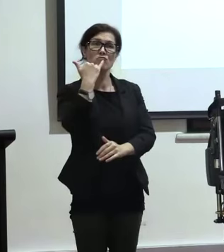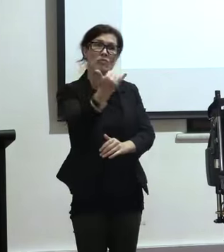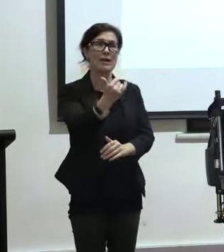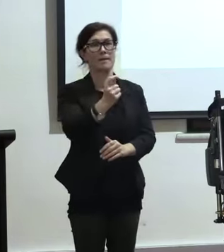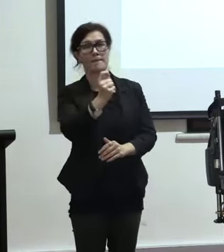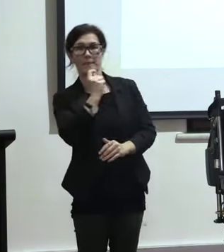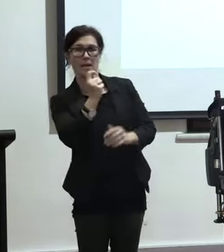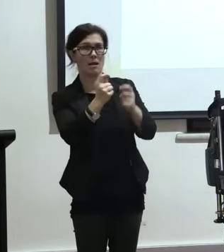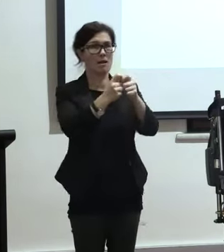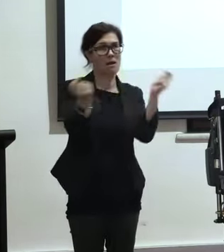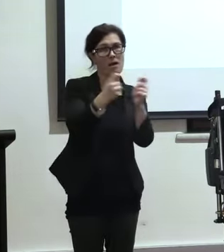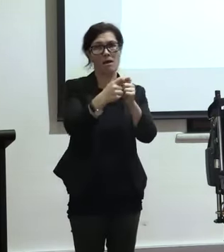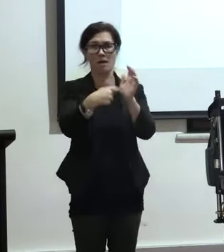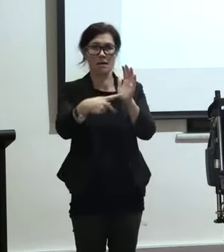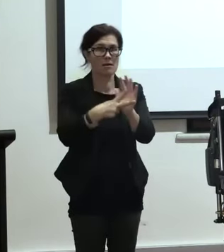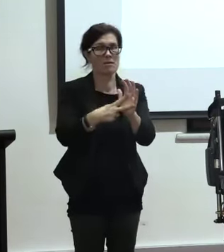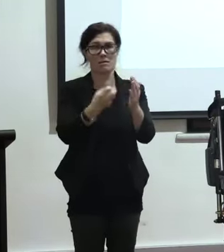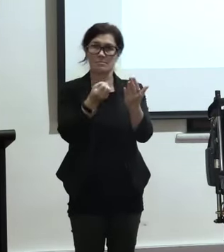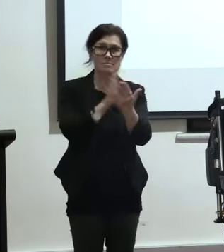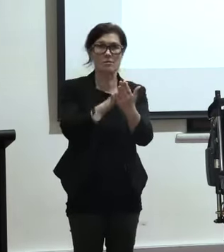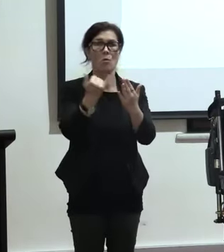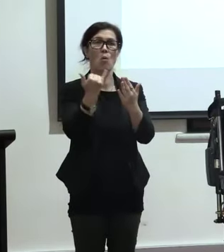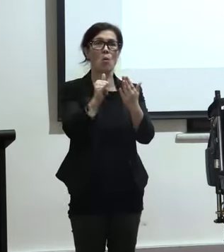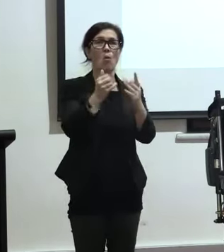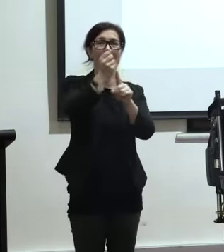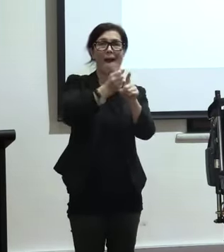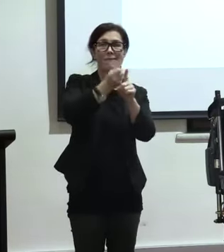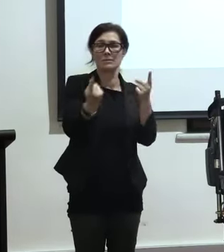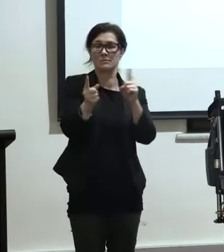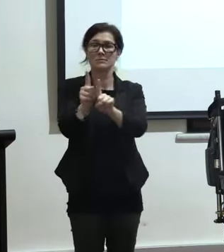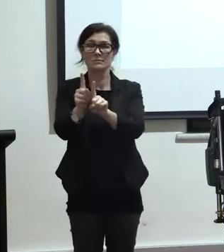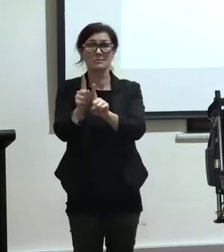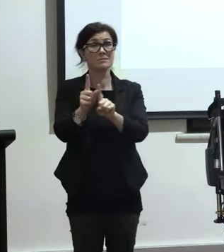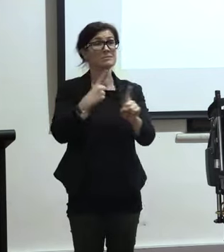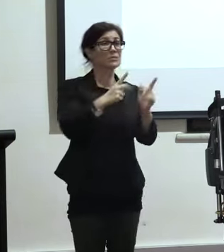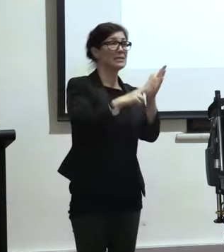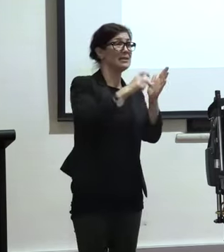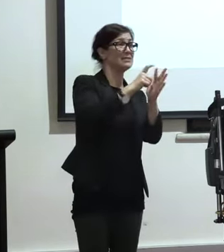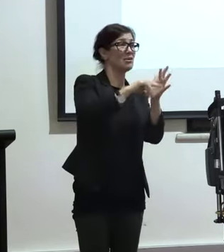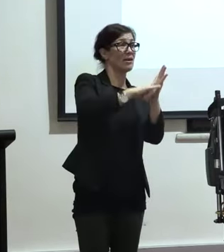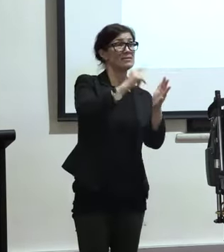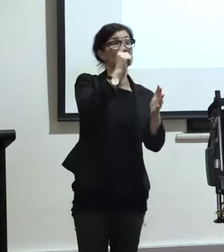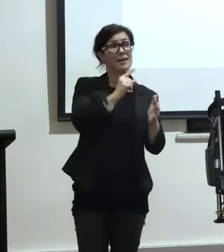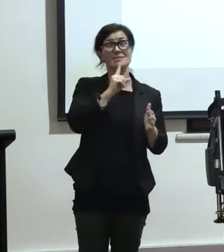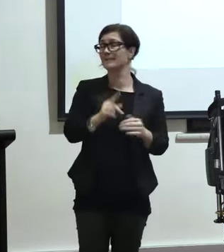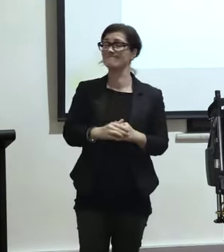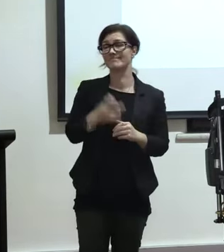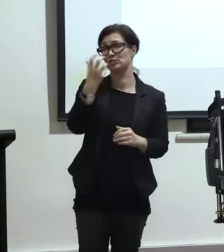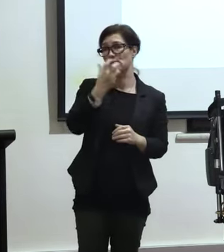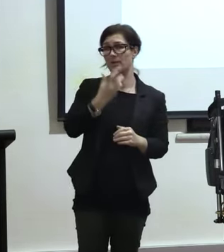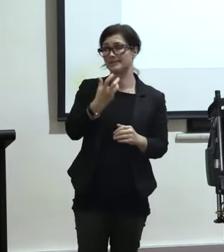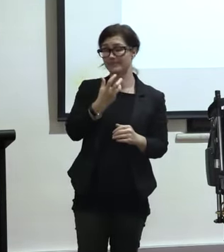or getting an advocate. But the NDIS could legitimately say, you're not eligible, so we don't have to have anything to do with